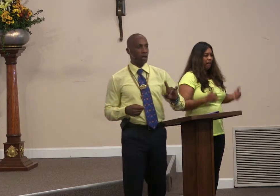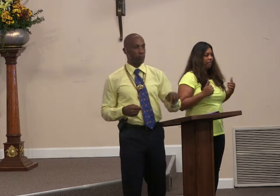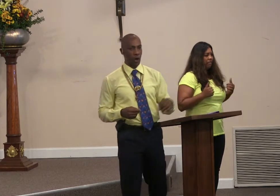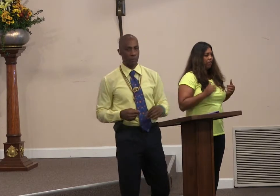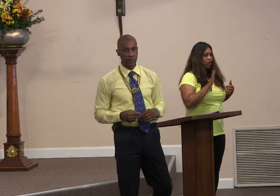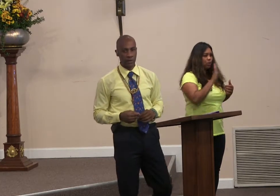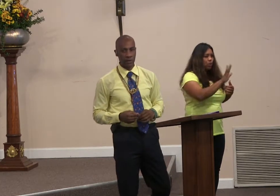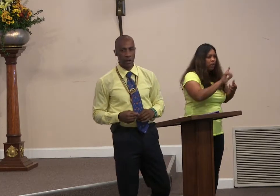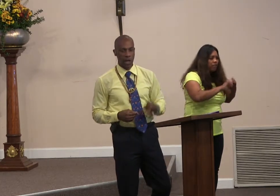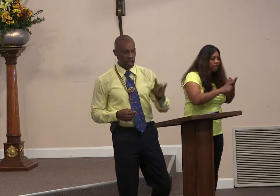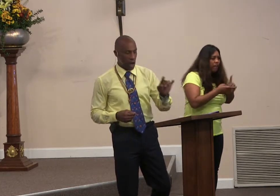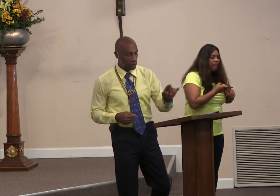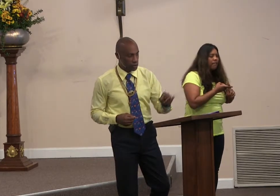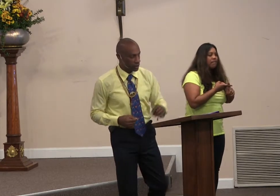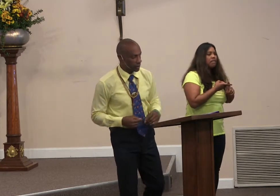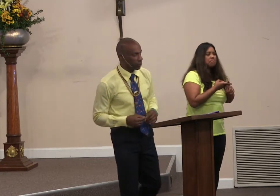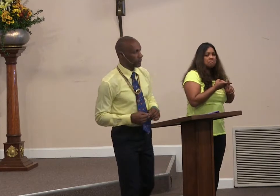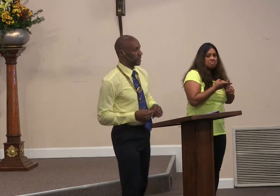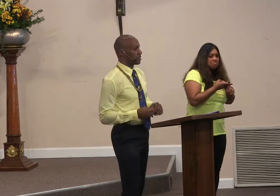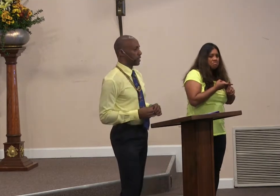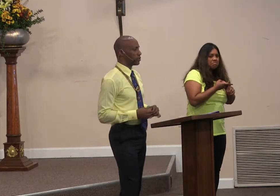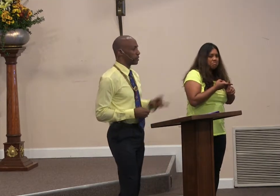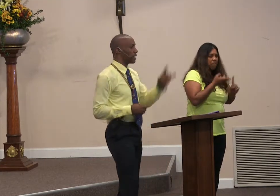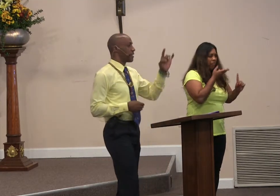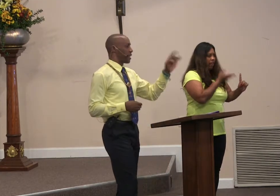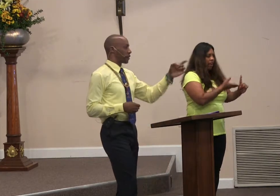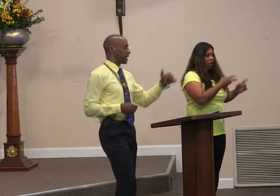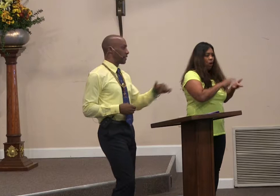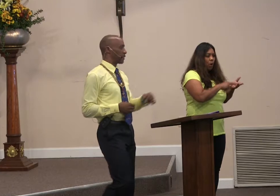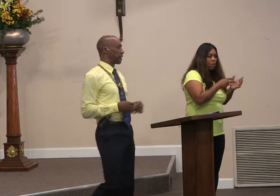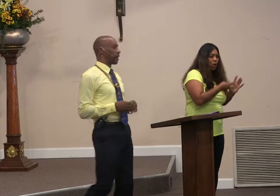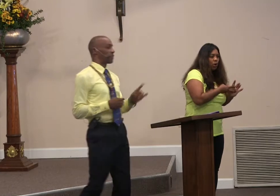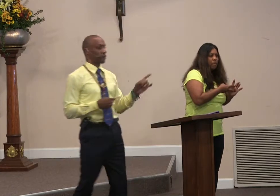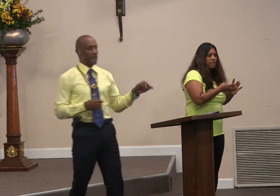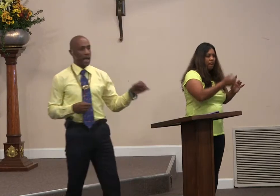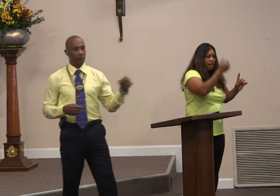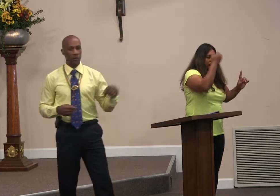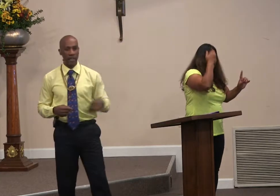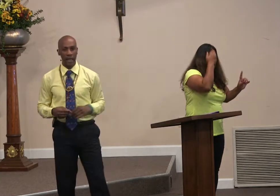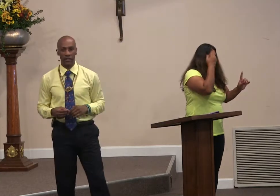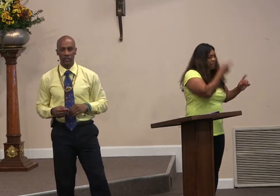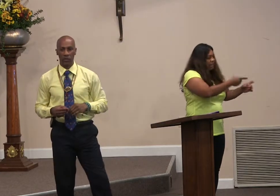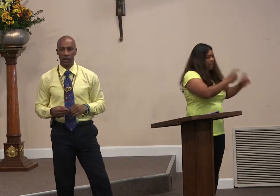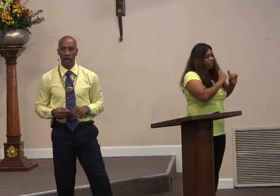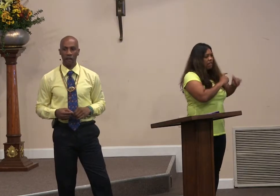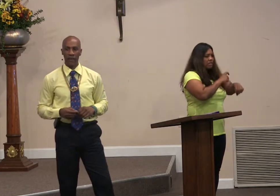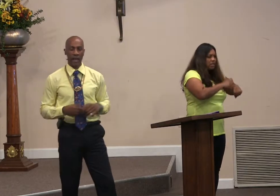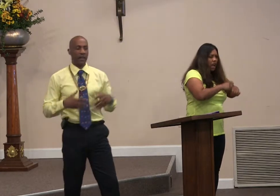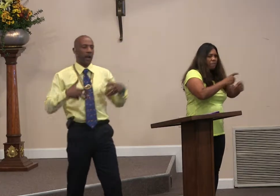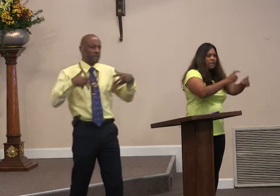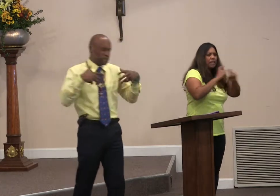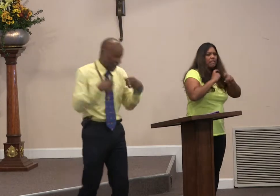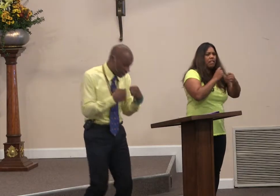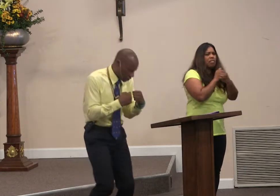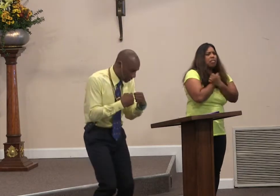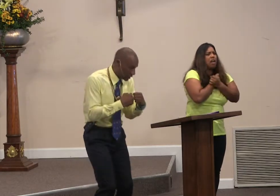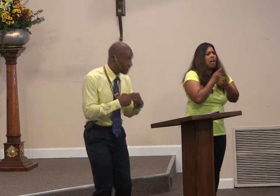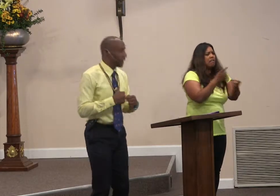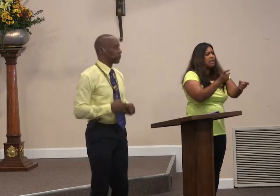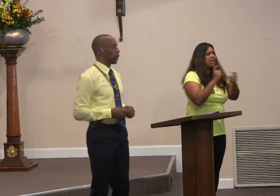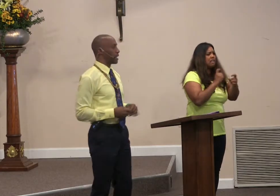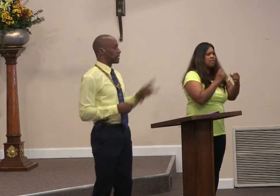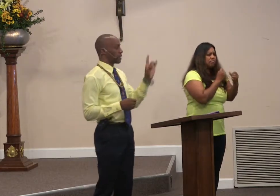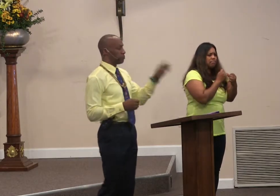there on purpose, consciously, with intention. They are giving them of their time, their talents, their love, and